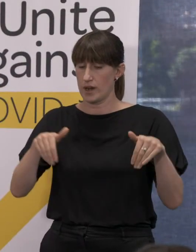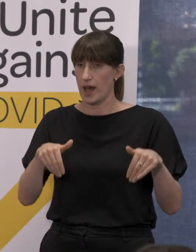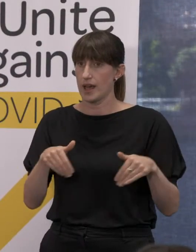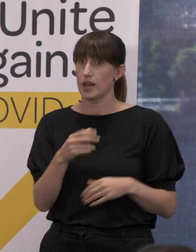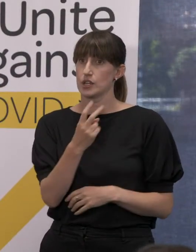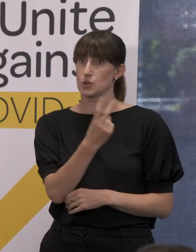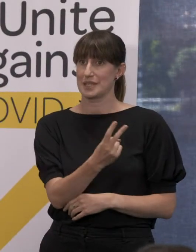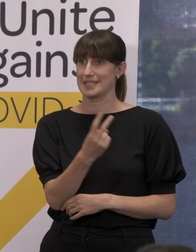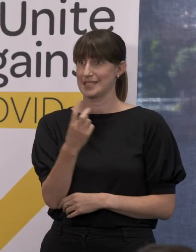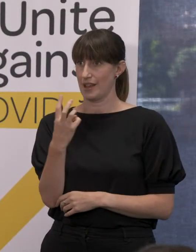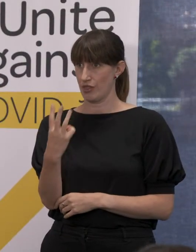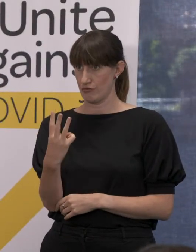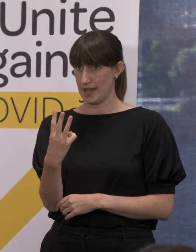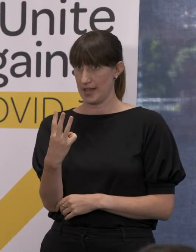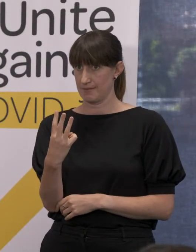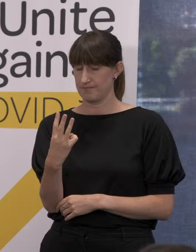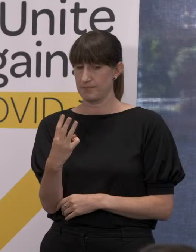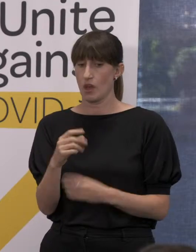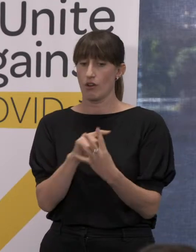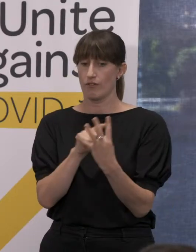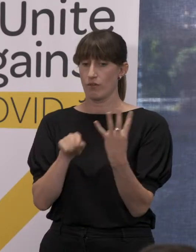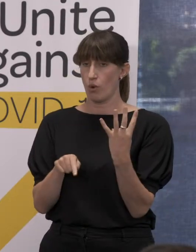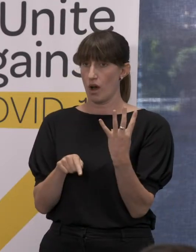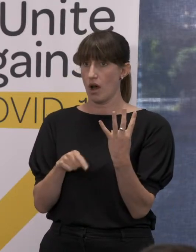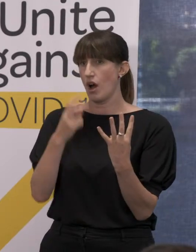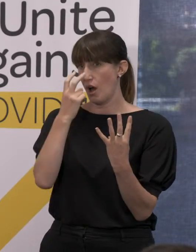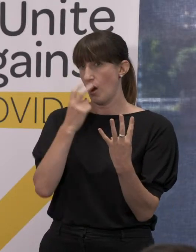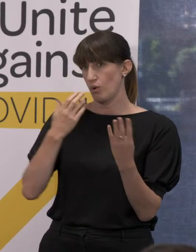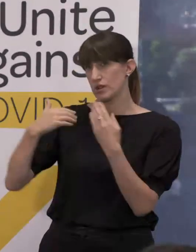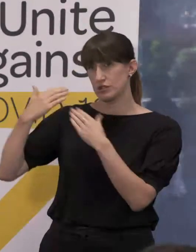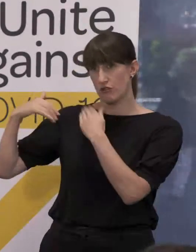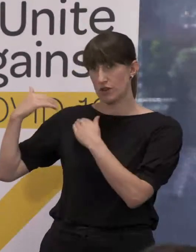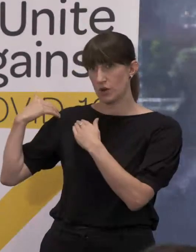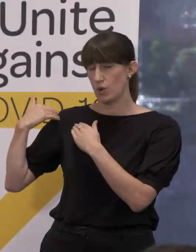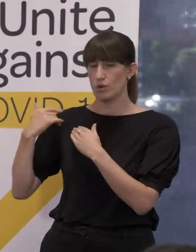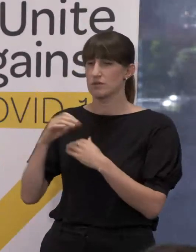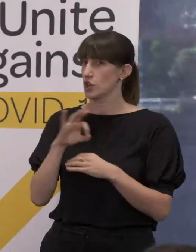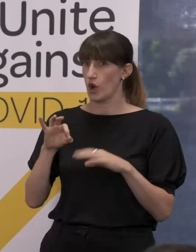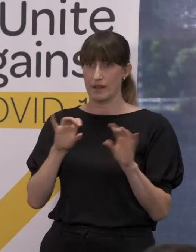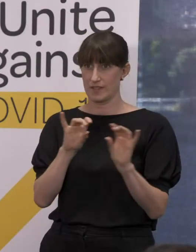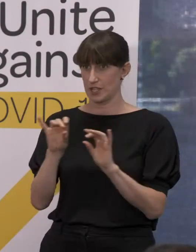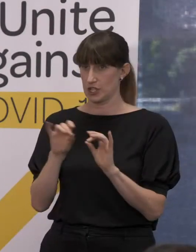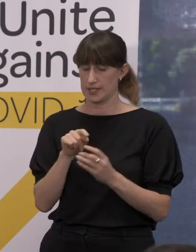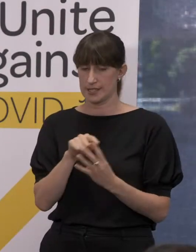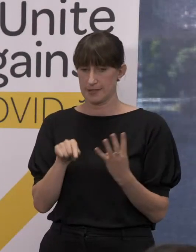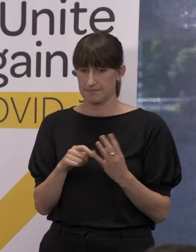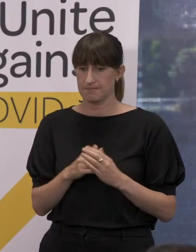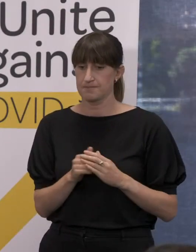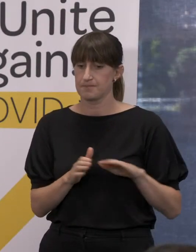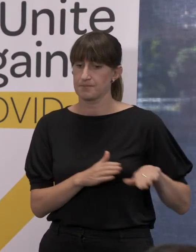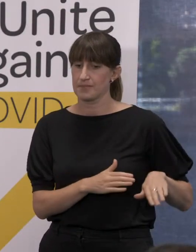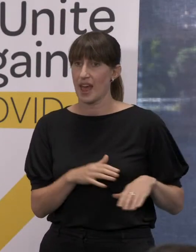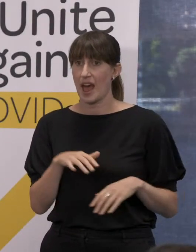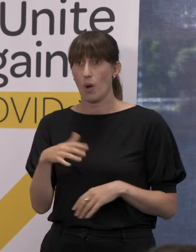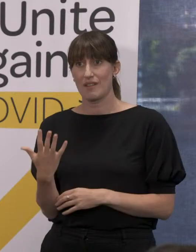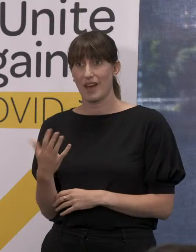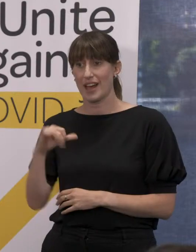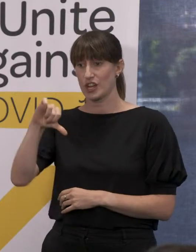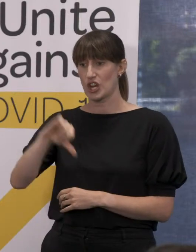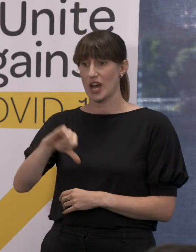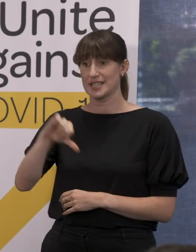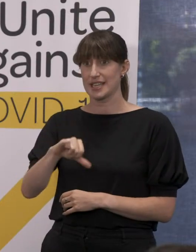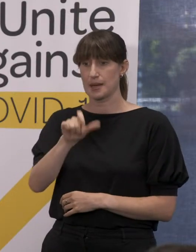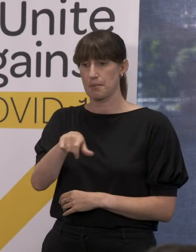managed isolation. 4 of these are historical and are therefore not considered to be infectious. However, the other 19